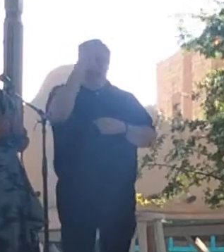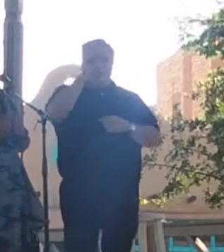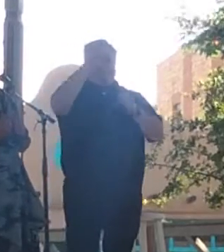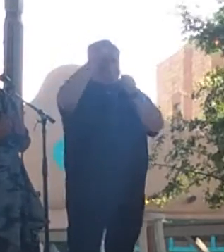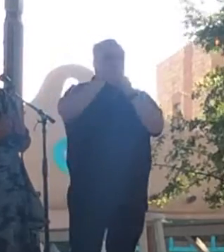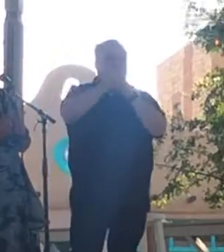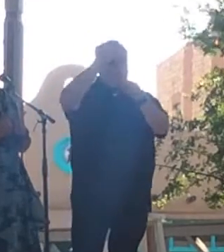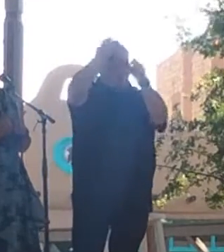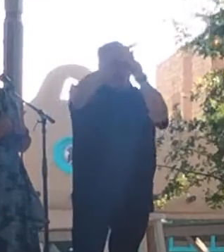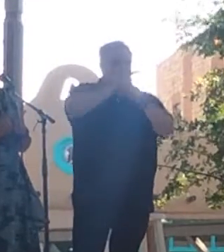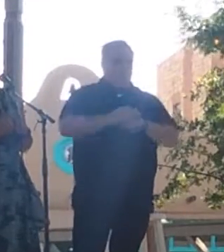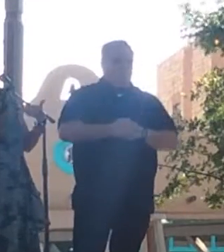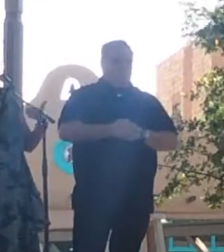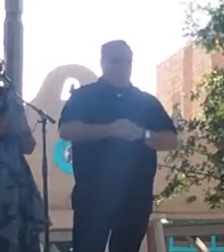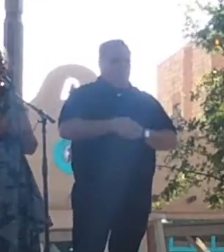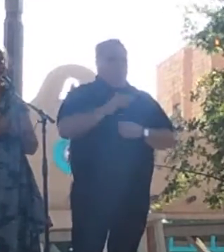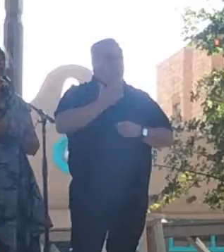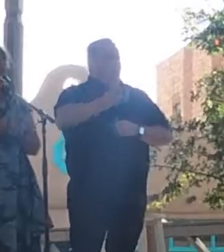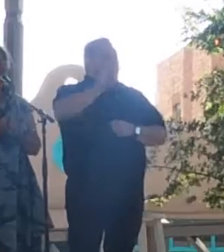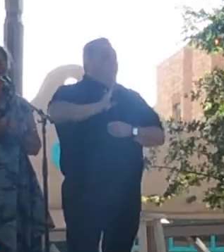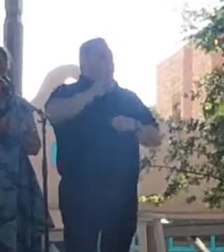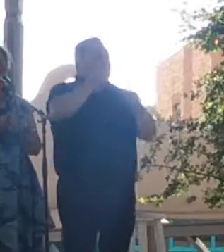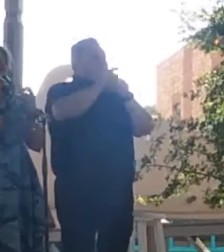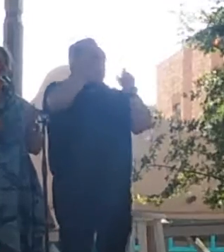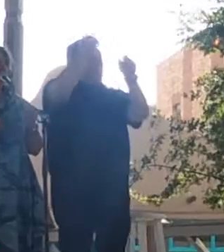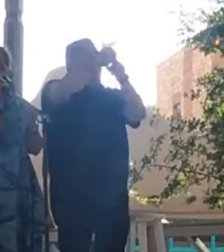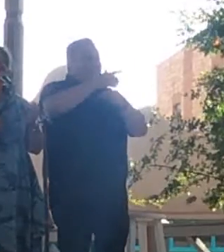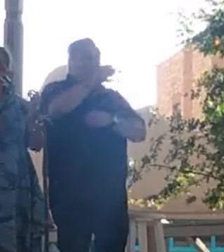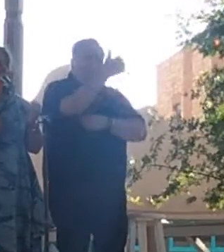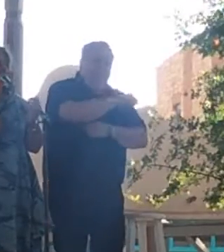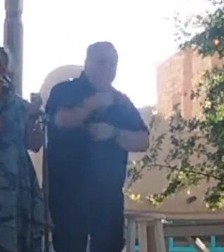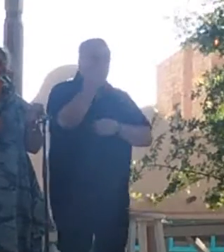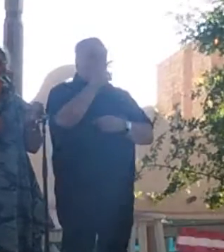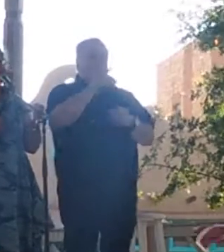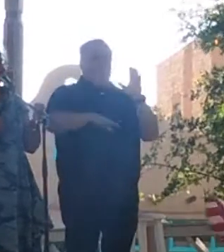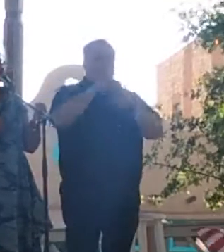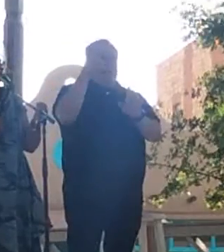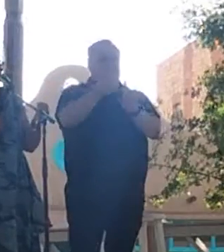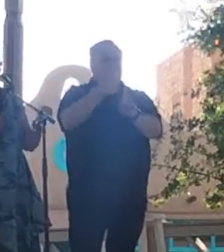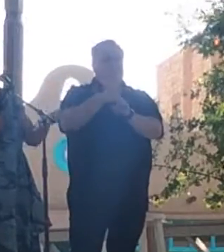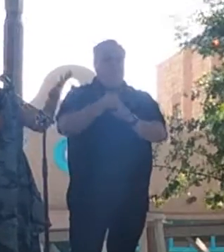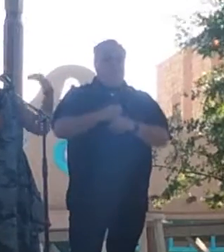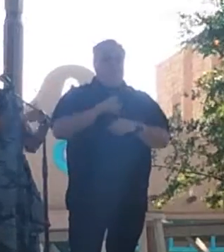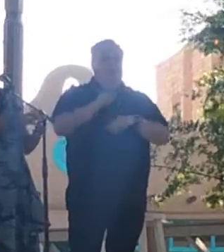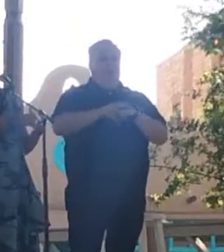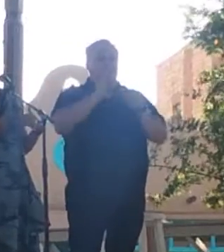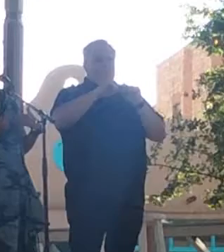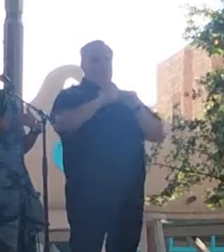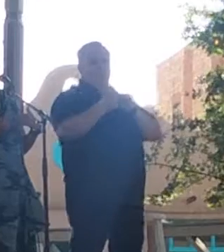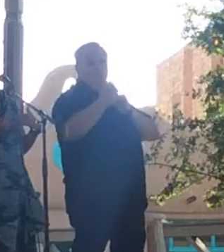sisters and brothers, our brown sisters and brothers, anybody who finds themselves on the